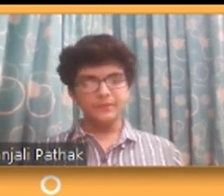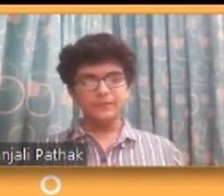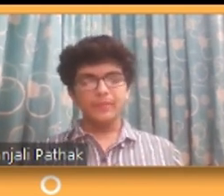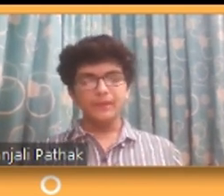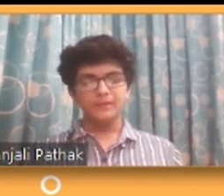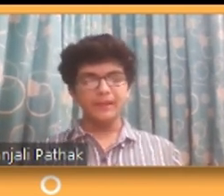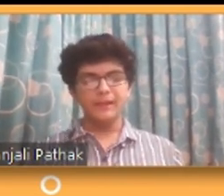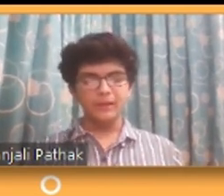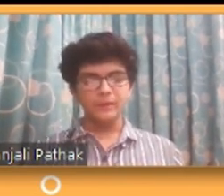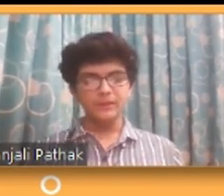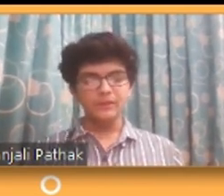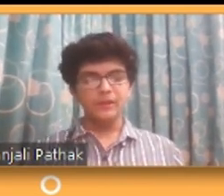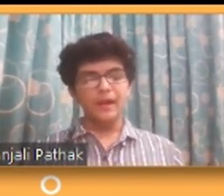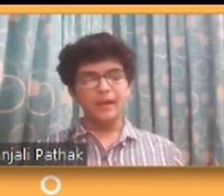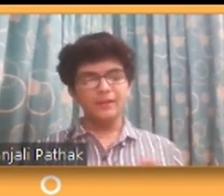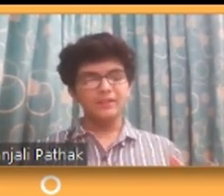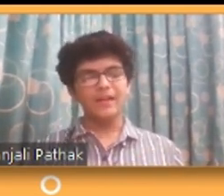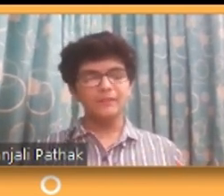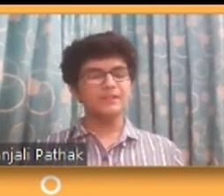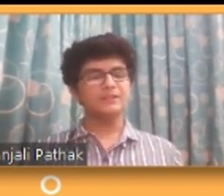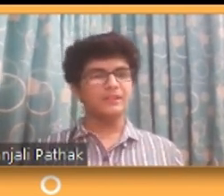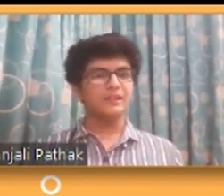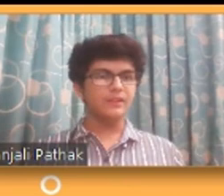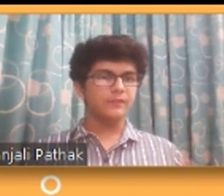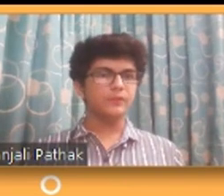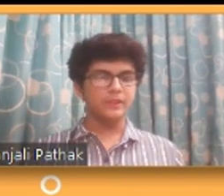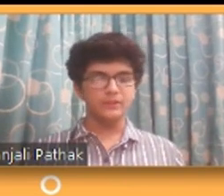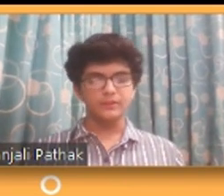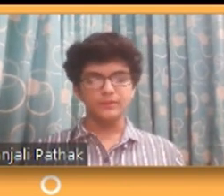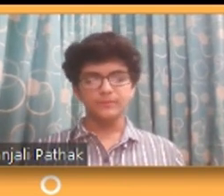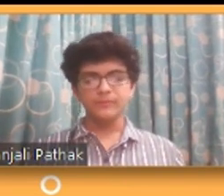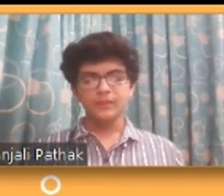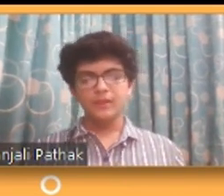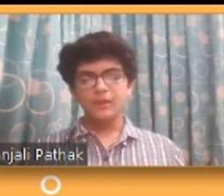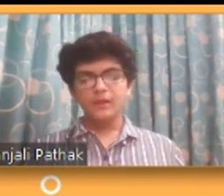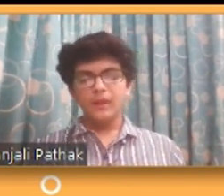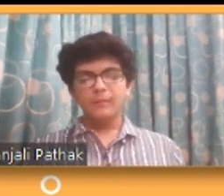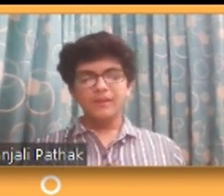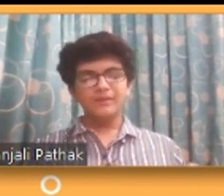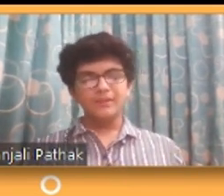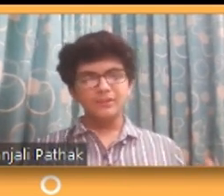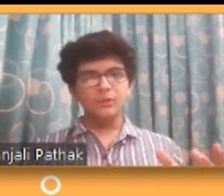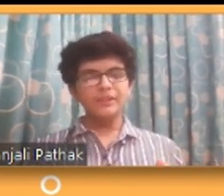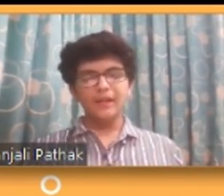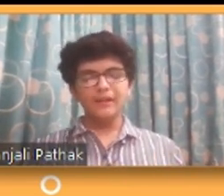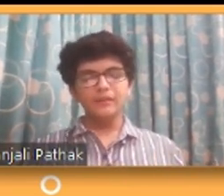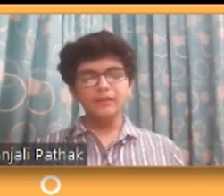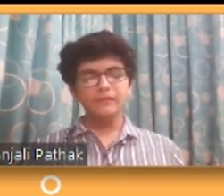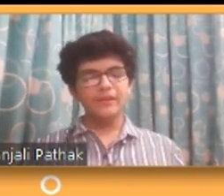sign language and they have succeeded in a few cases. But it's only at the very